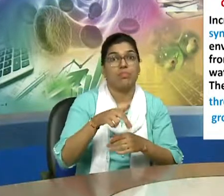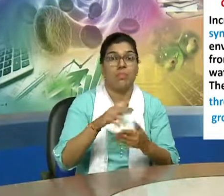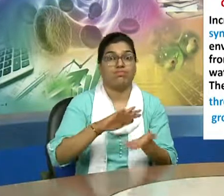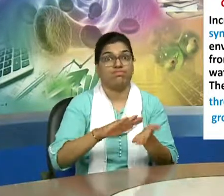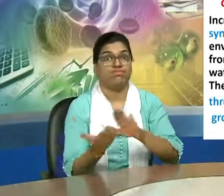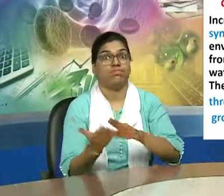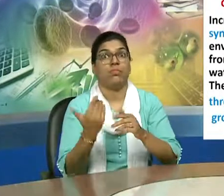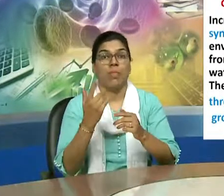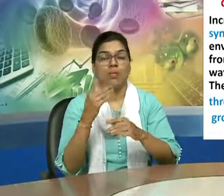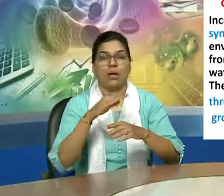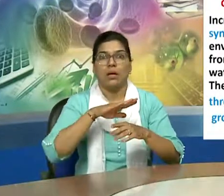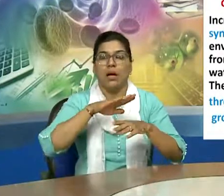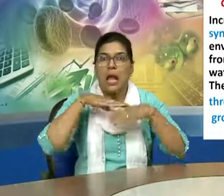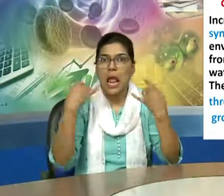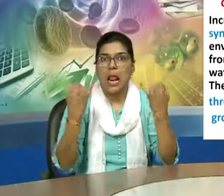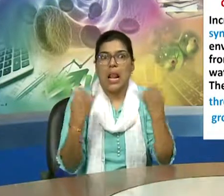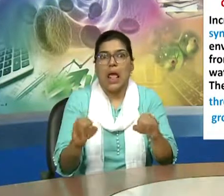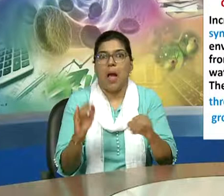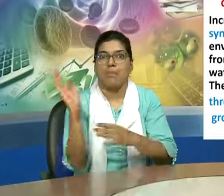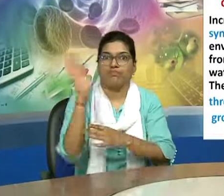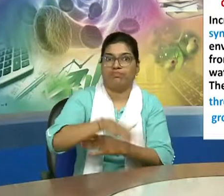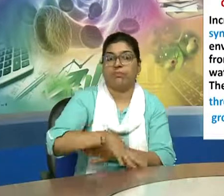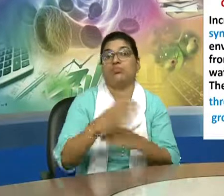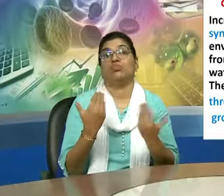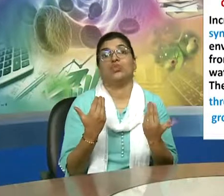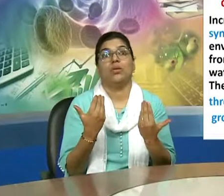serious environmental problems.